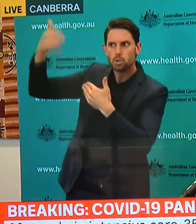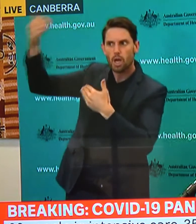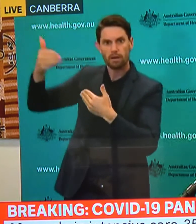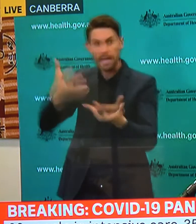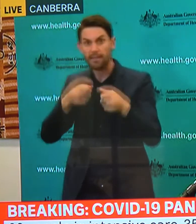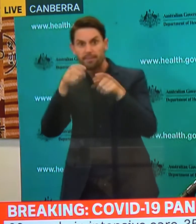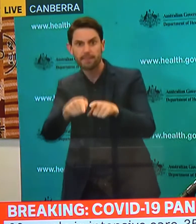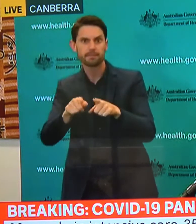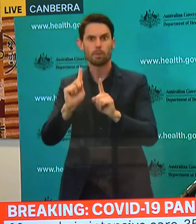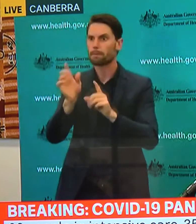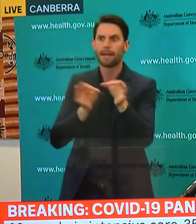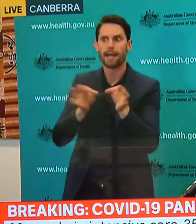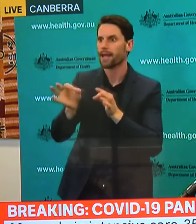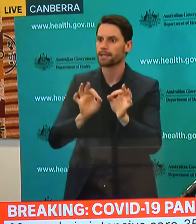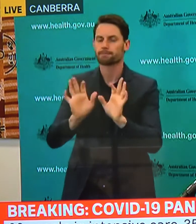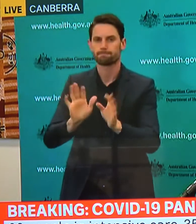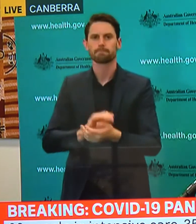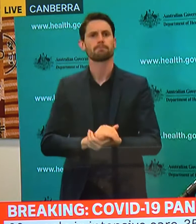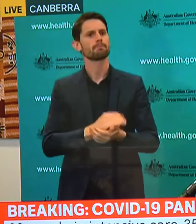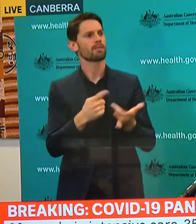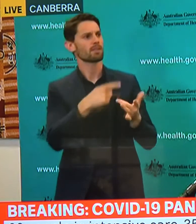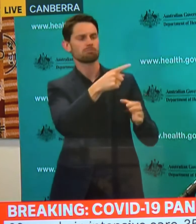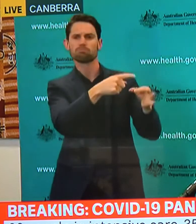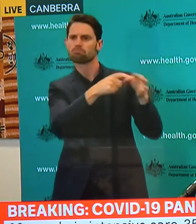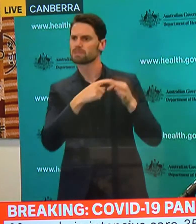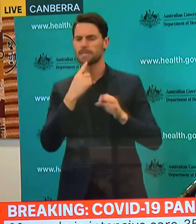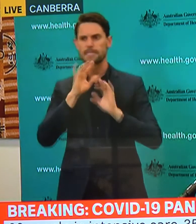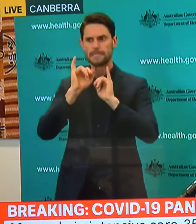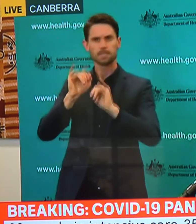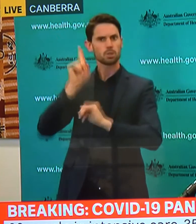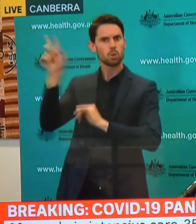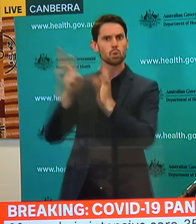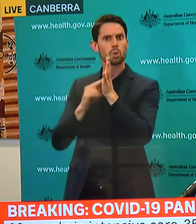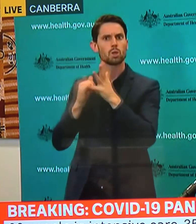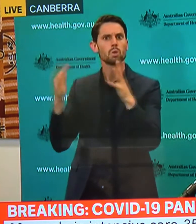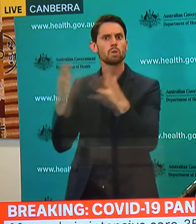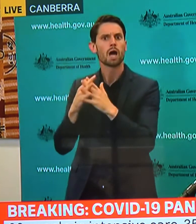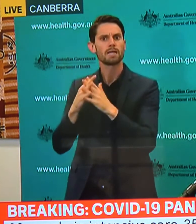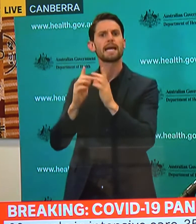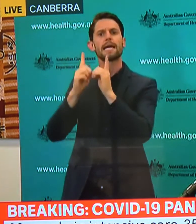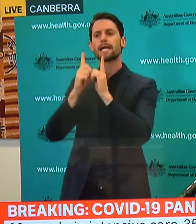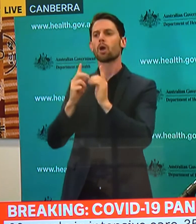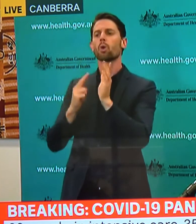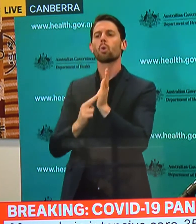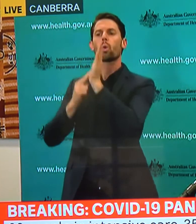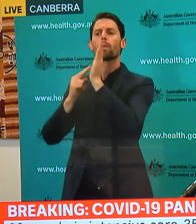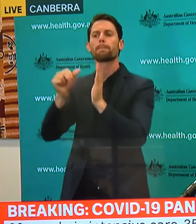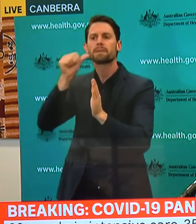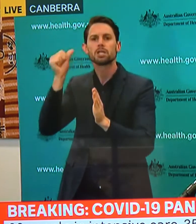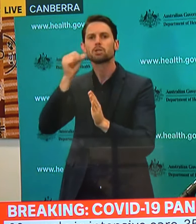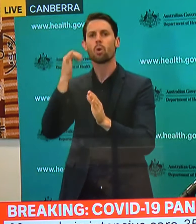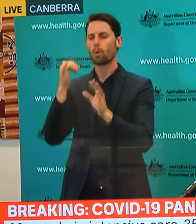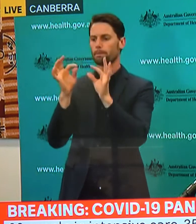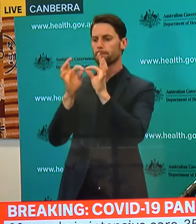the areas in Sydney in particular that have had major clusters or outbreaks around the northern beaches, and Bondi, which